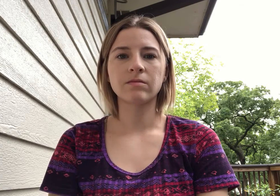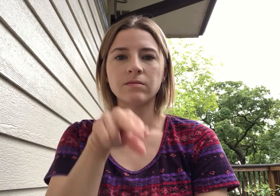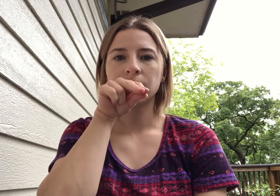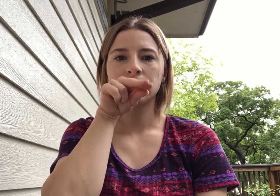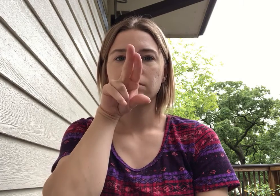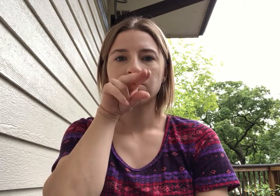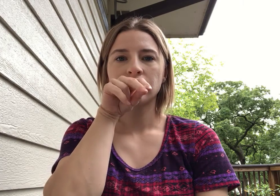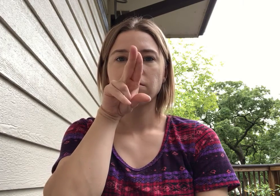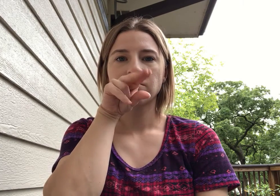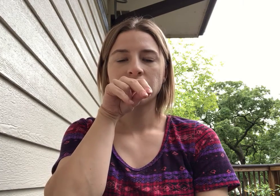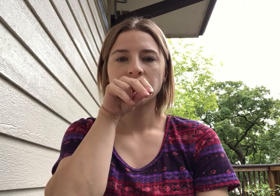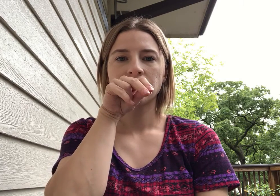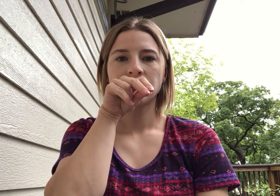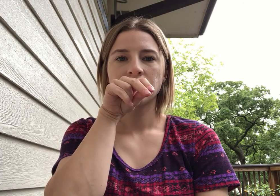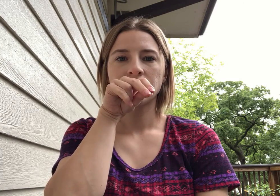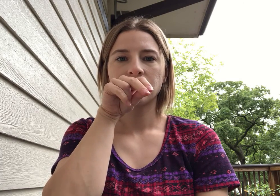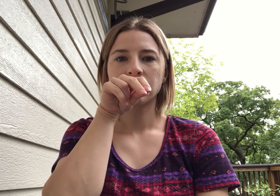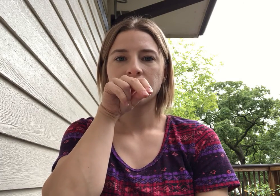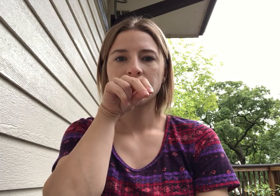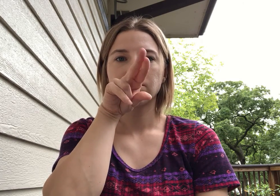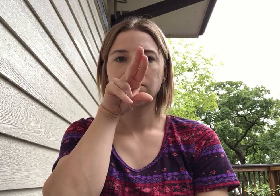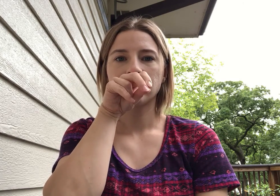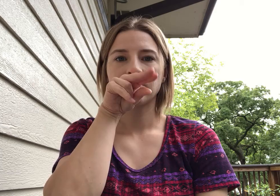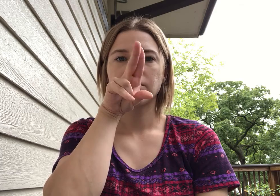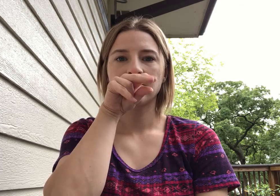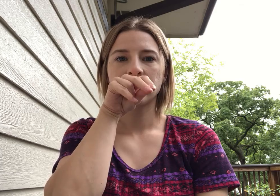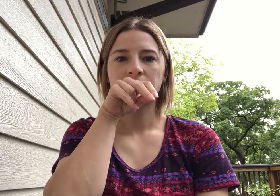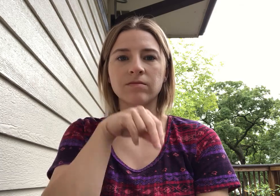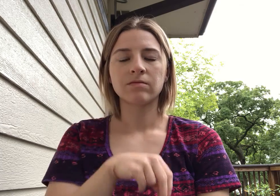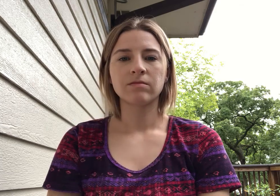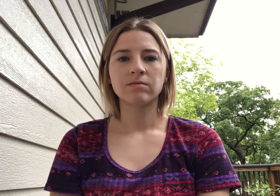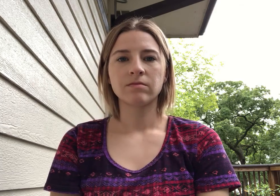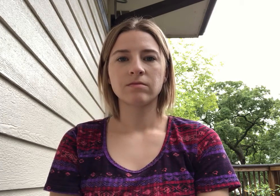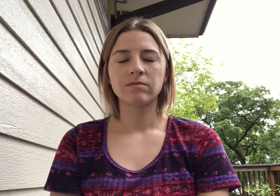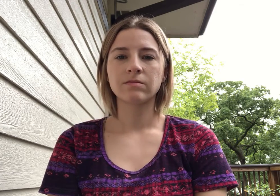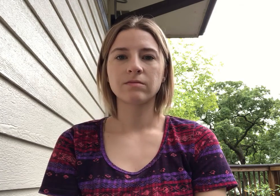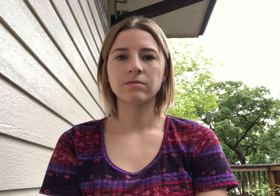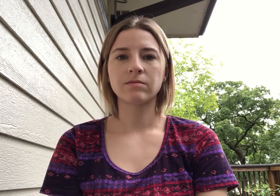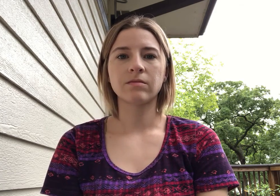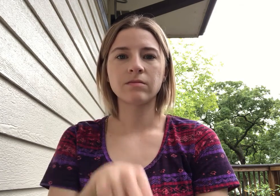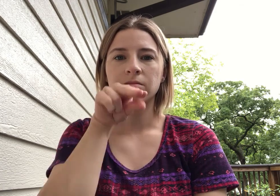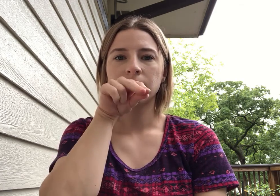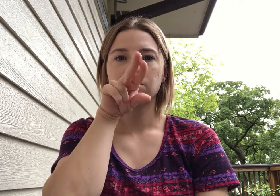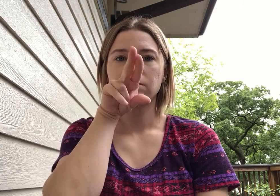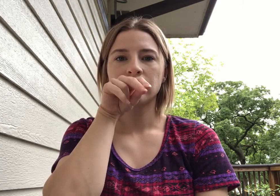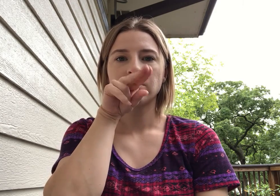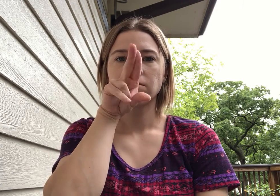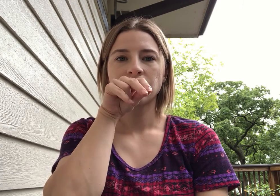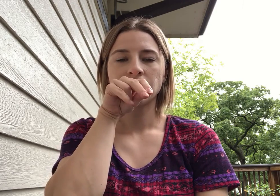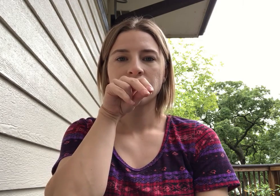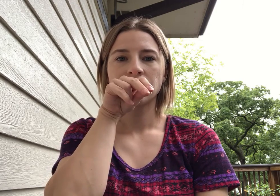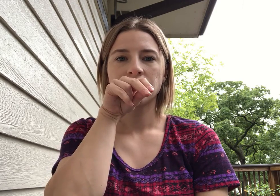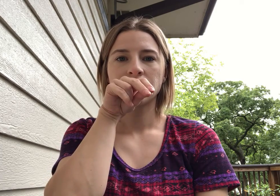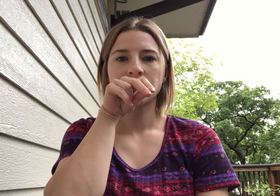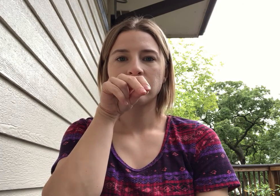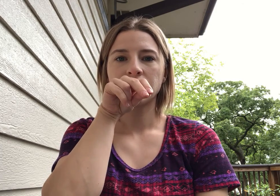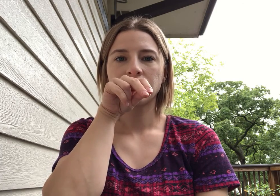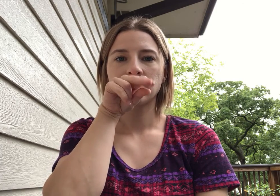by taking your index and middle fingers together and touching and separating them from your thumb, holding them in front of your mouth.